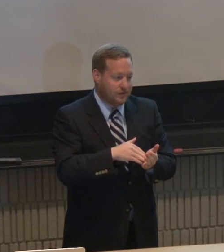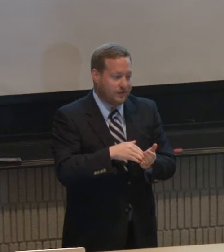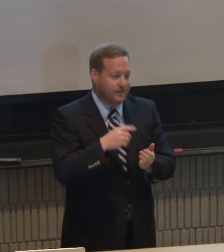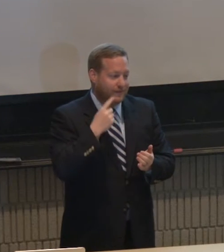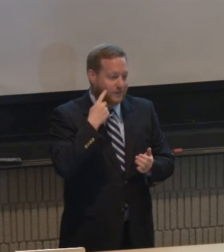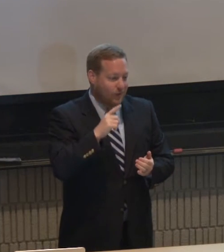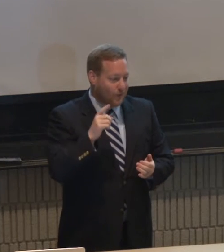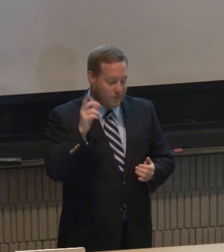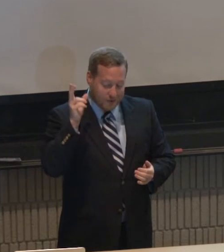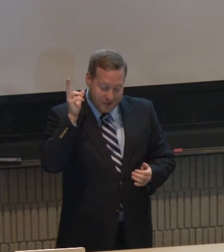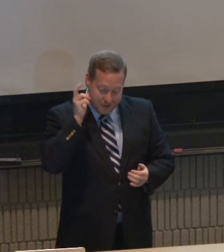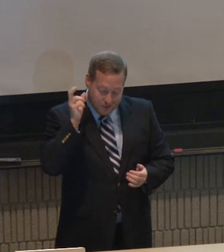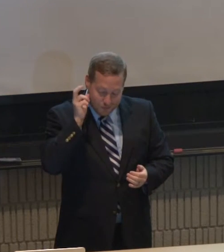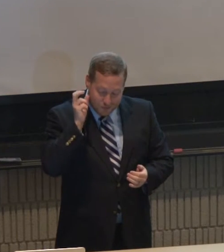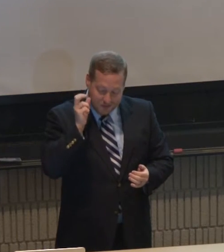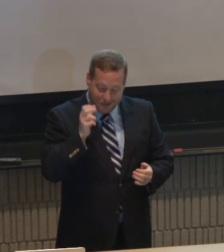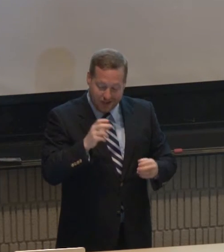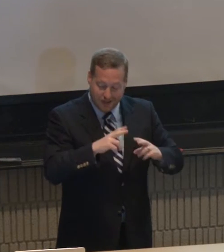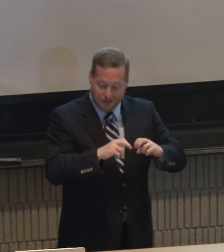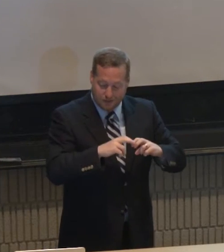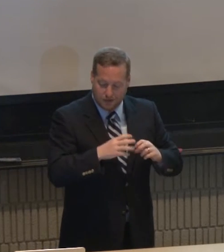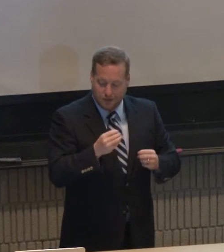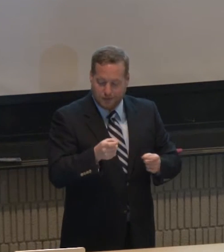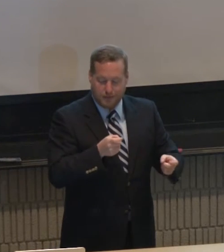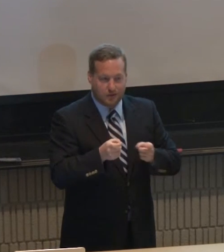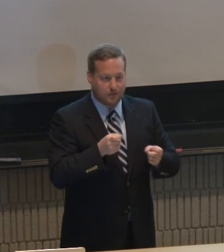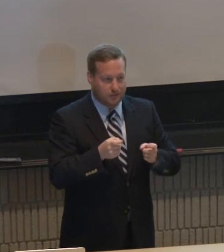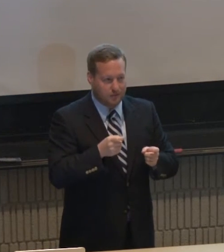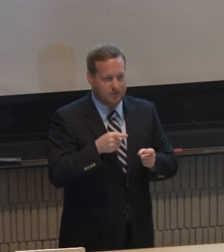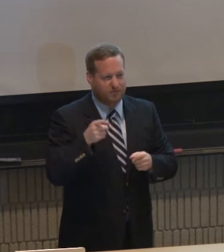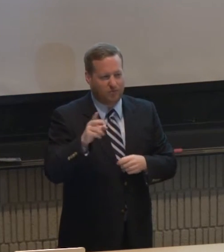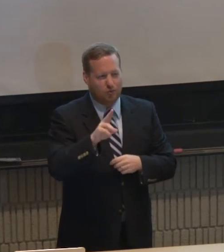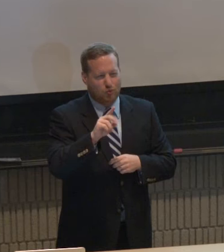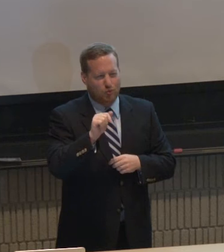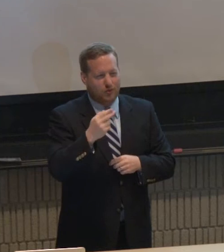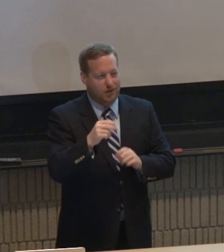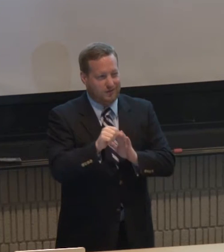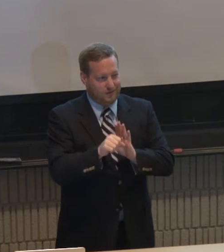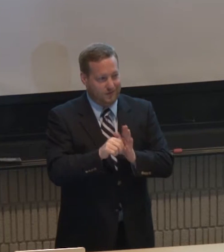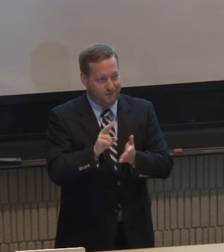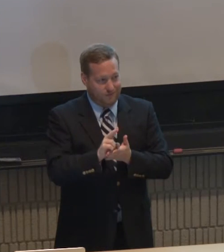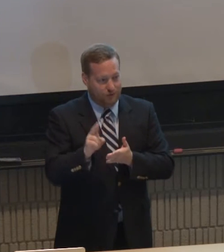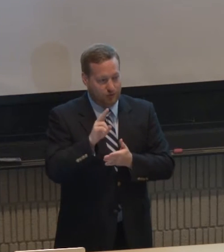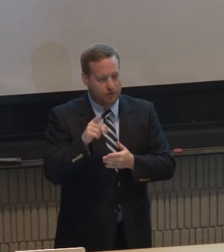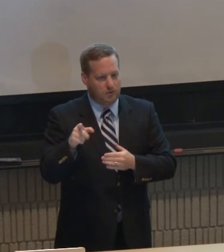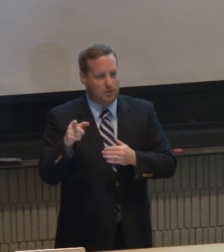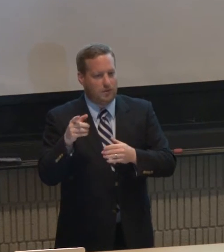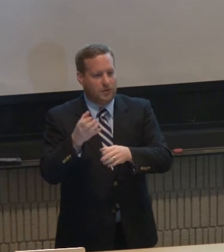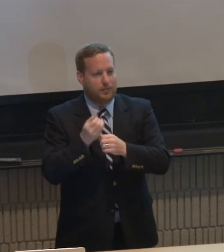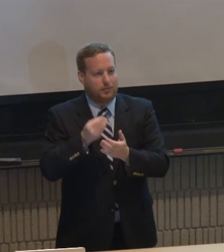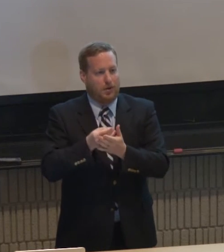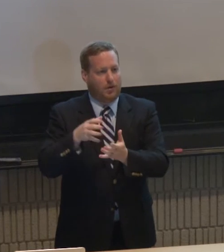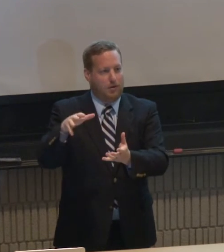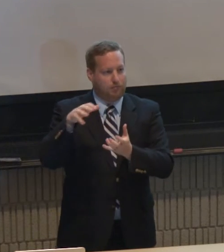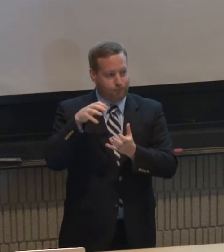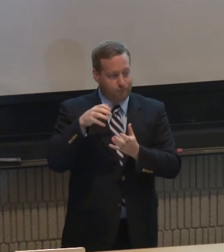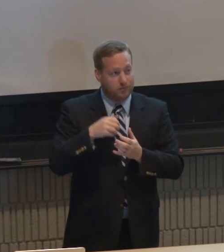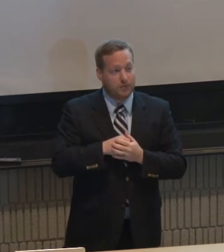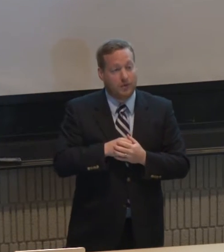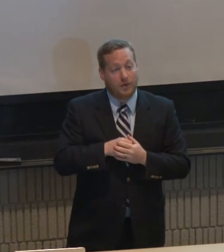The last one on the bottom here is the National Center for Hearing Assessment and Management at Utah State University. They